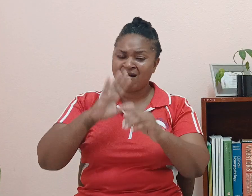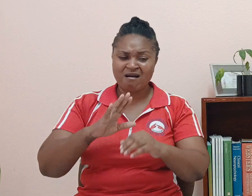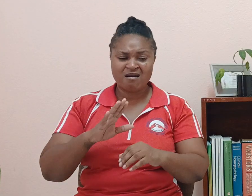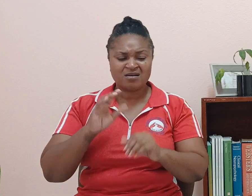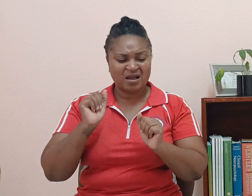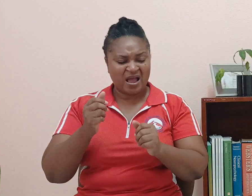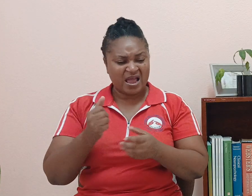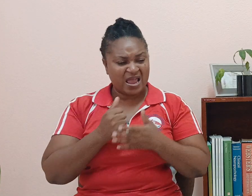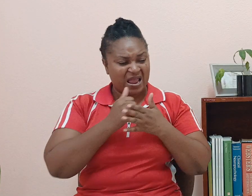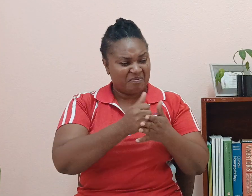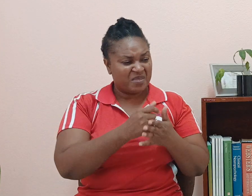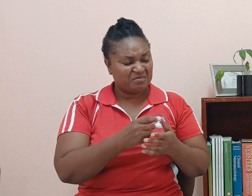the fire in the furnace.